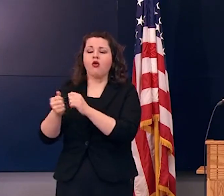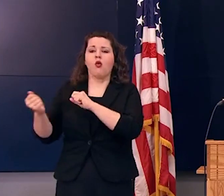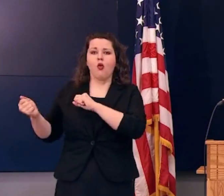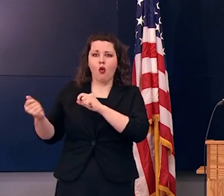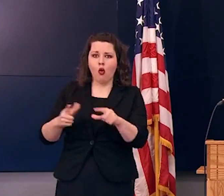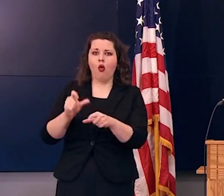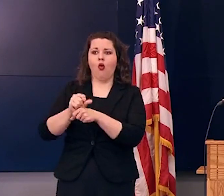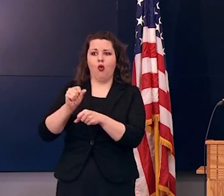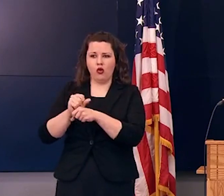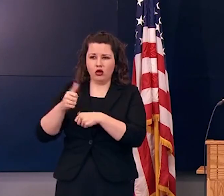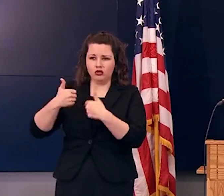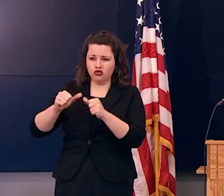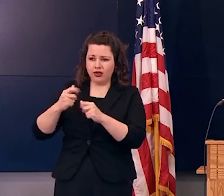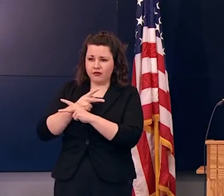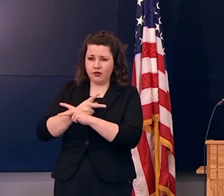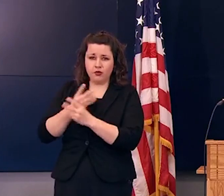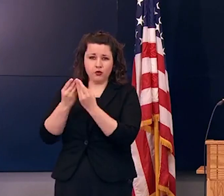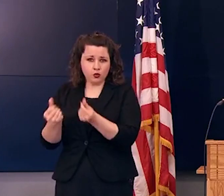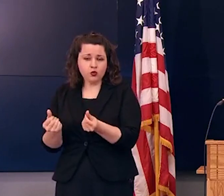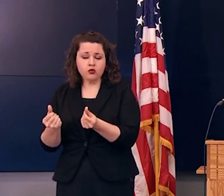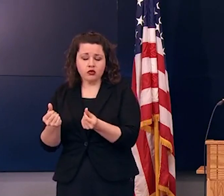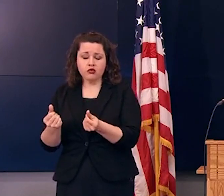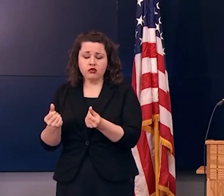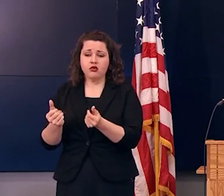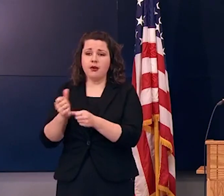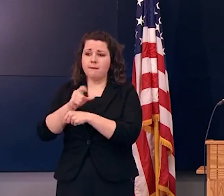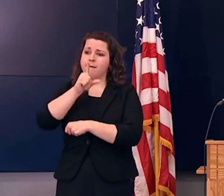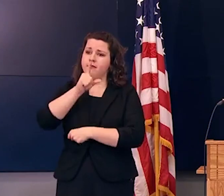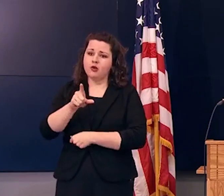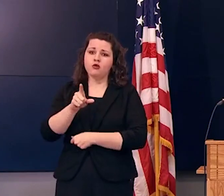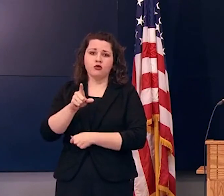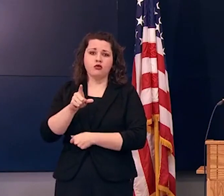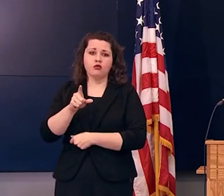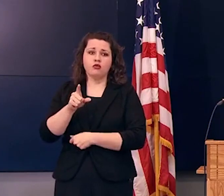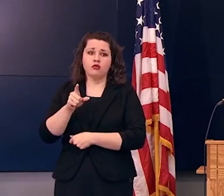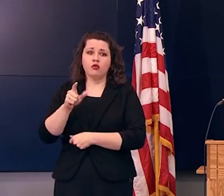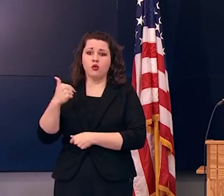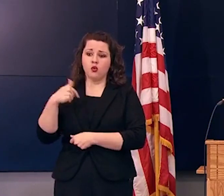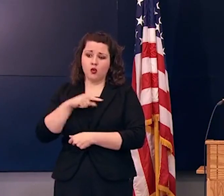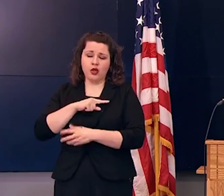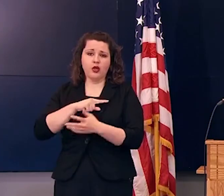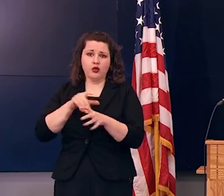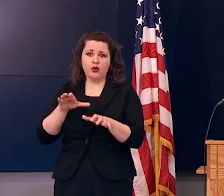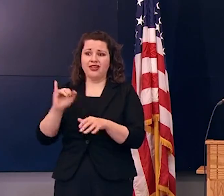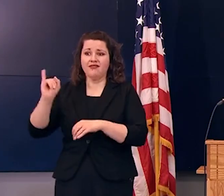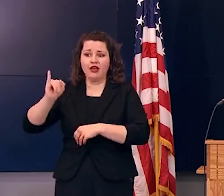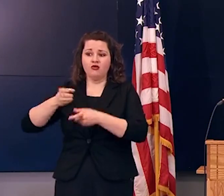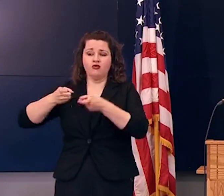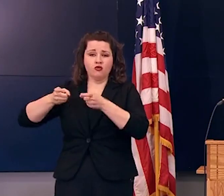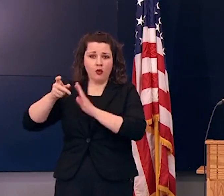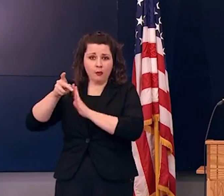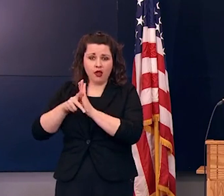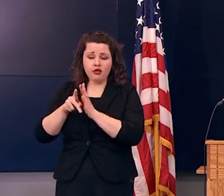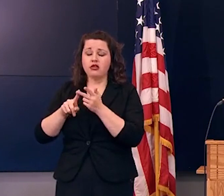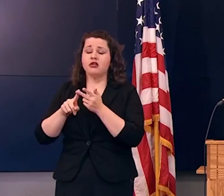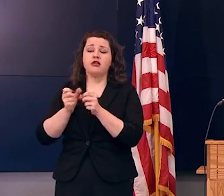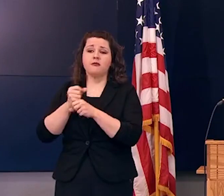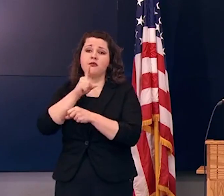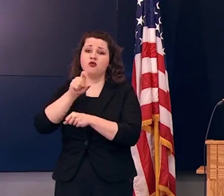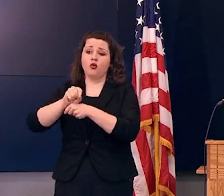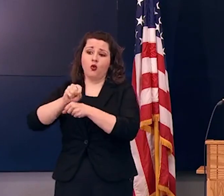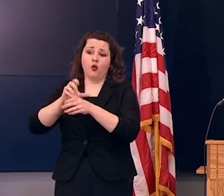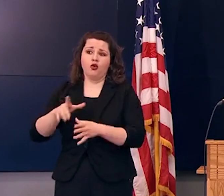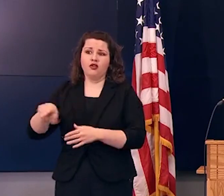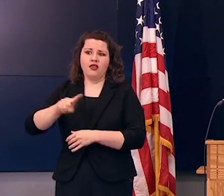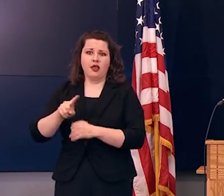all be working on finding solutions to making sure that we are doing infectious control policies, that we're making sure that the